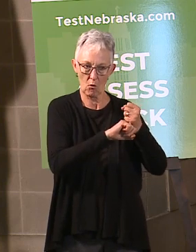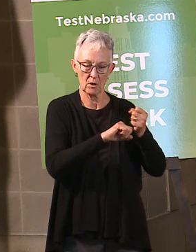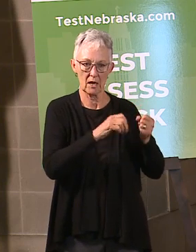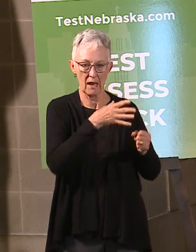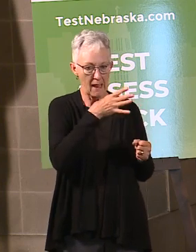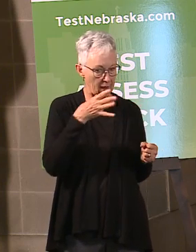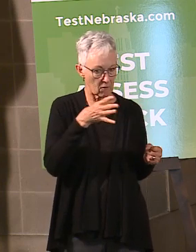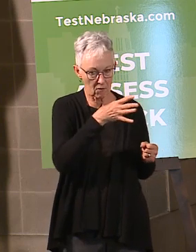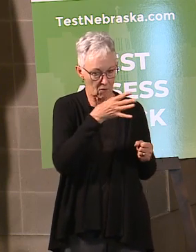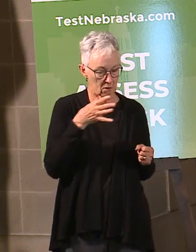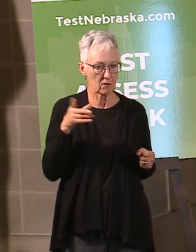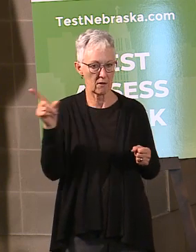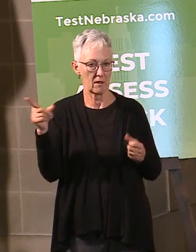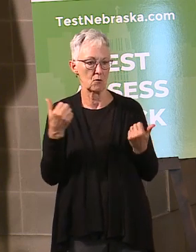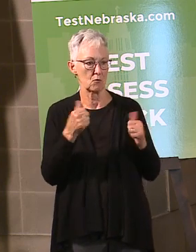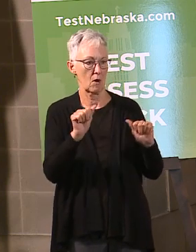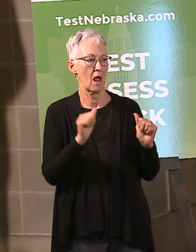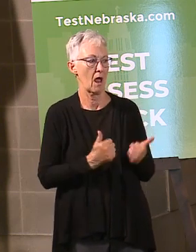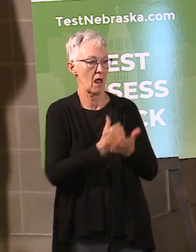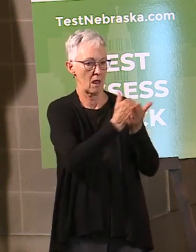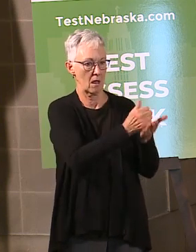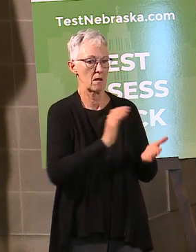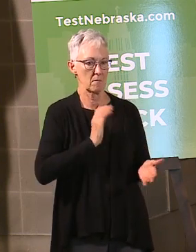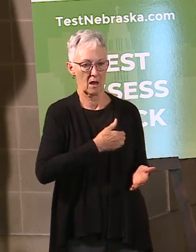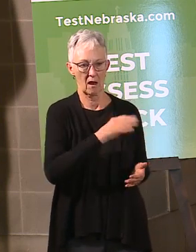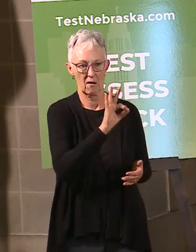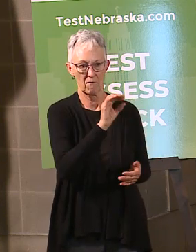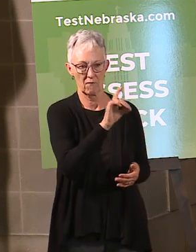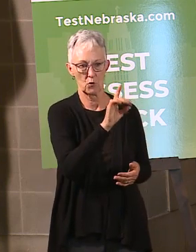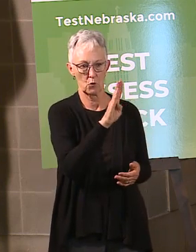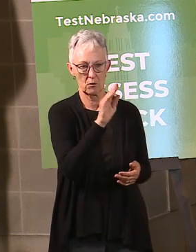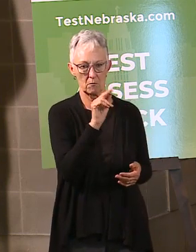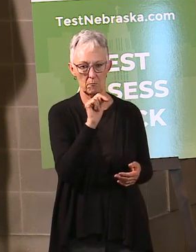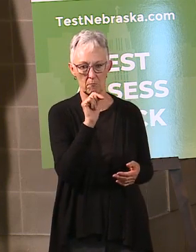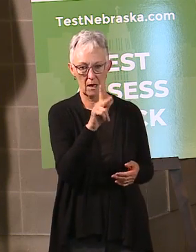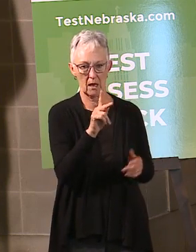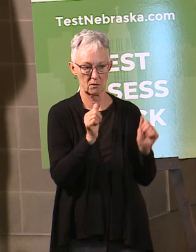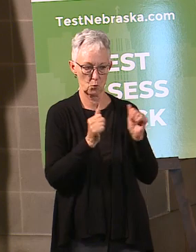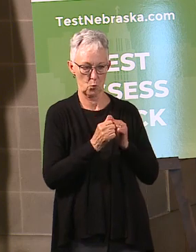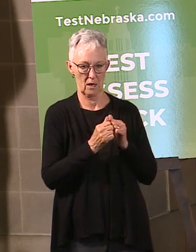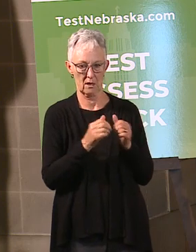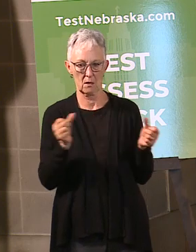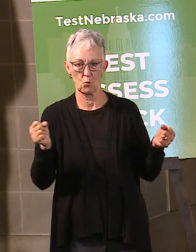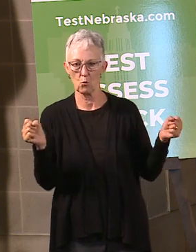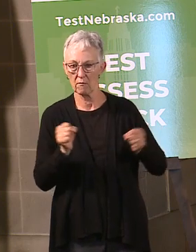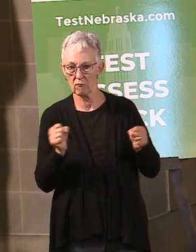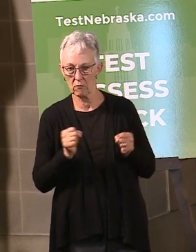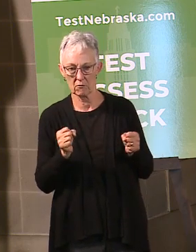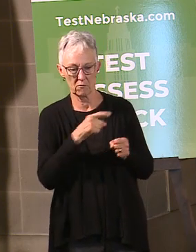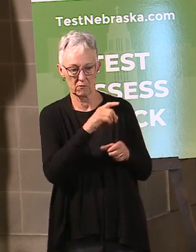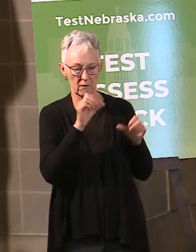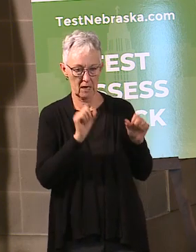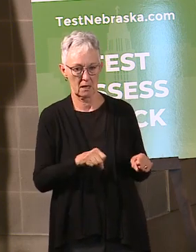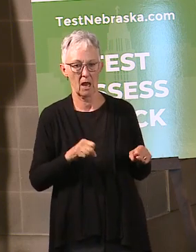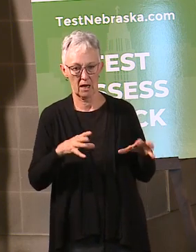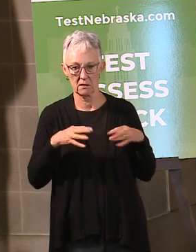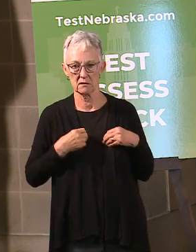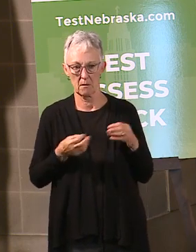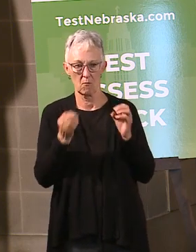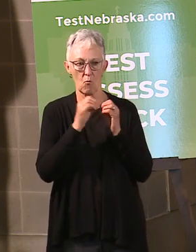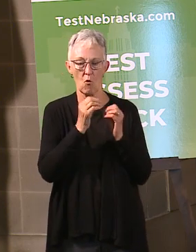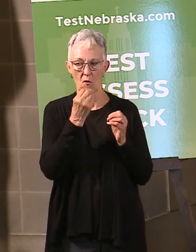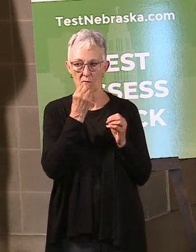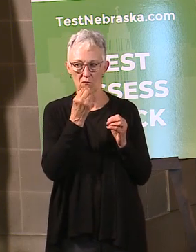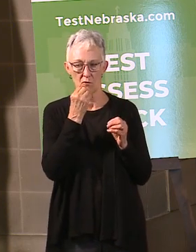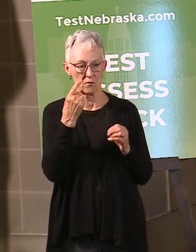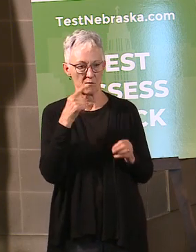to help our food banks with refrigeration capacity so they can take more of those perishable goods. And so I'm going to call Steve Martin up here with the Alliance for the Future of